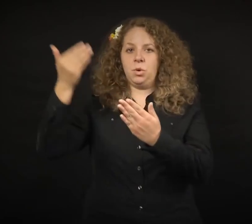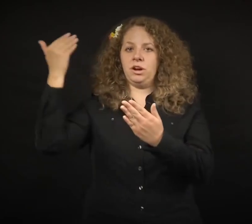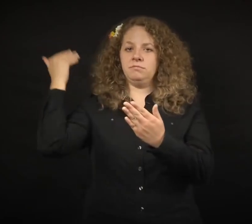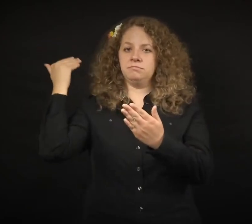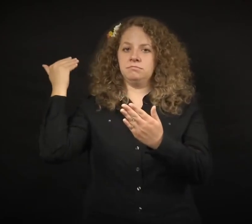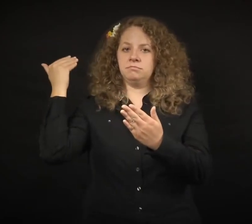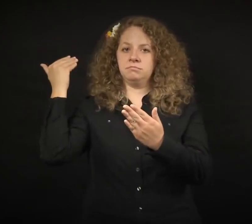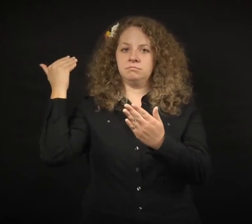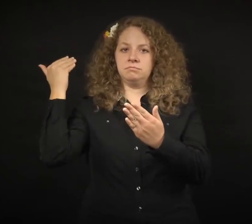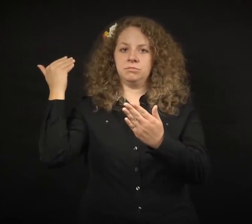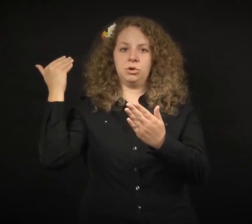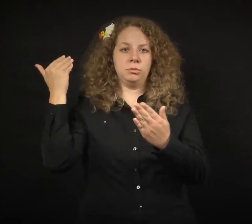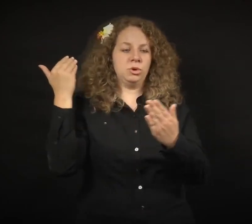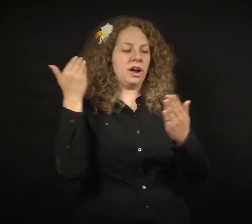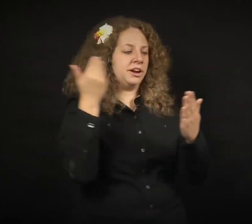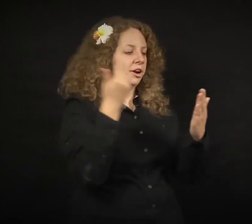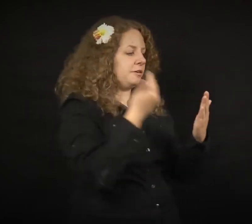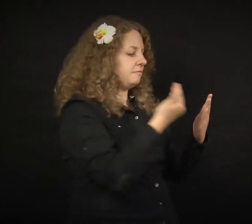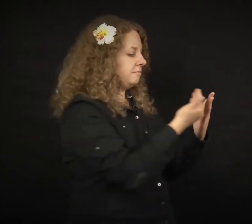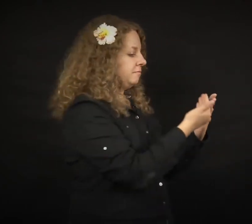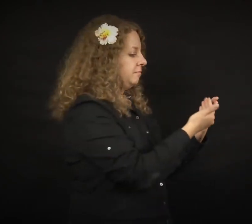Before or prior,